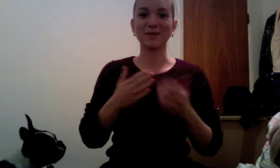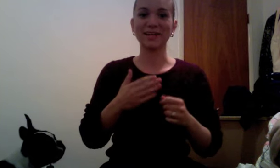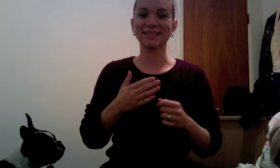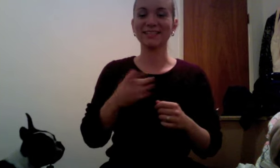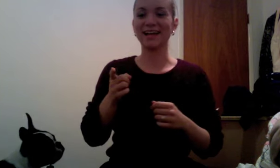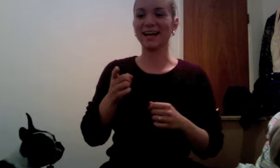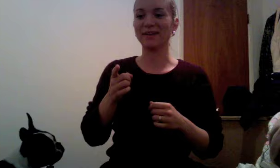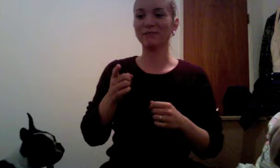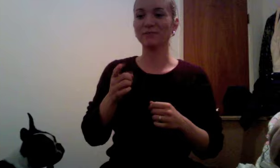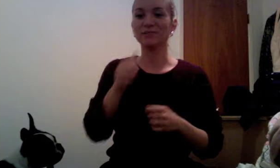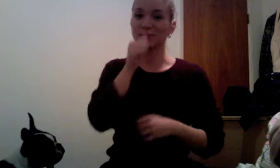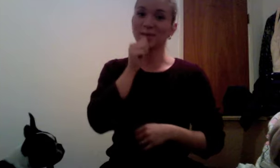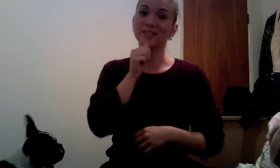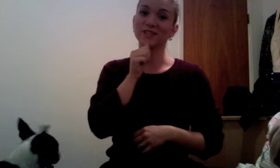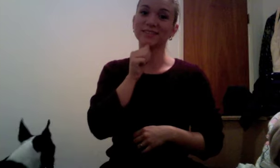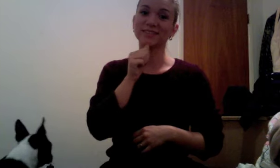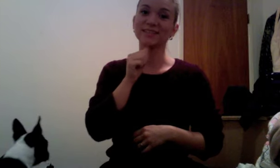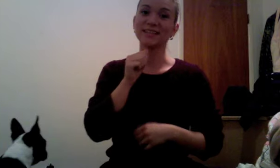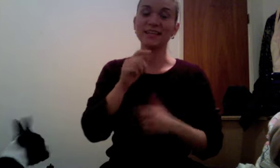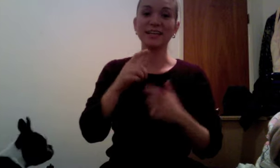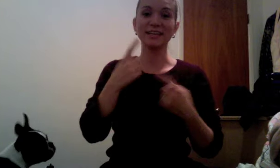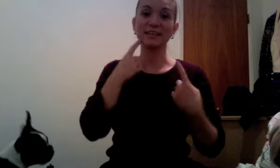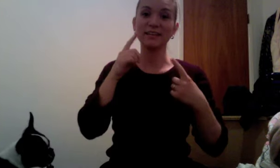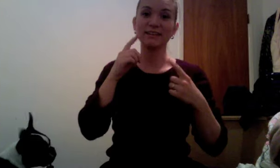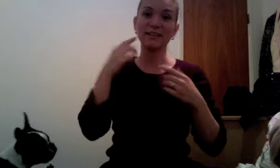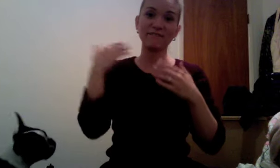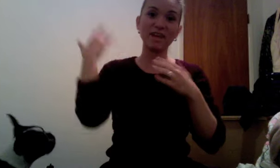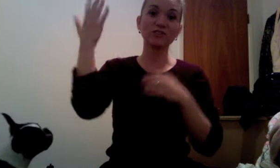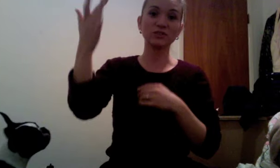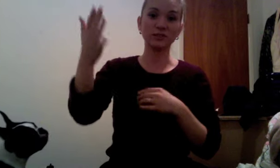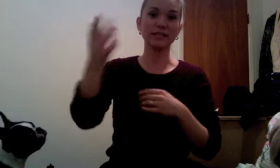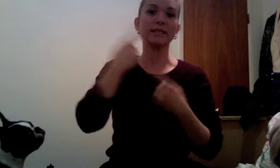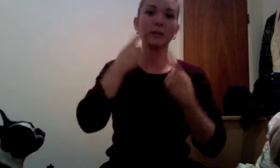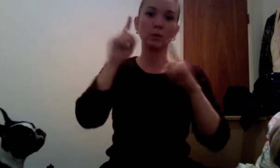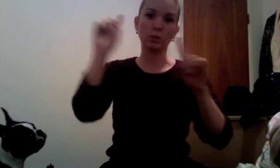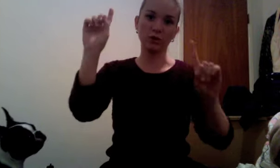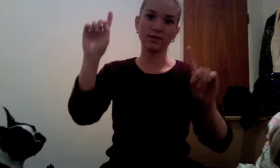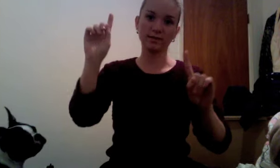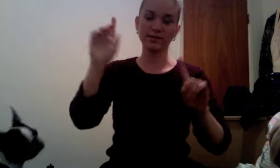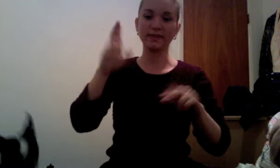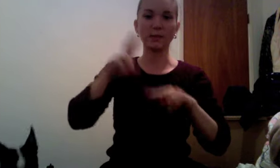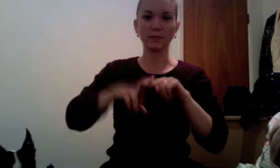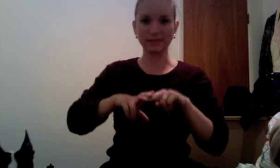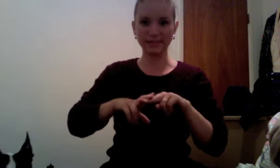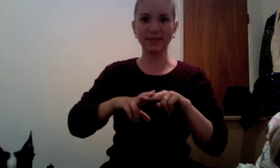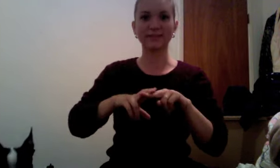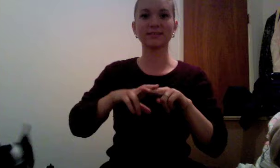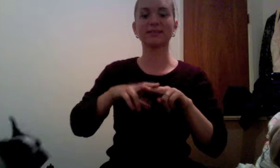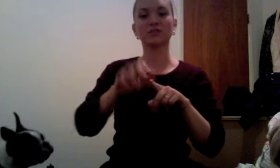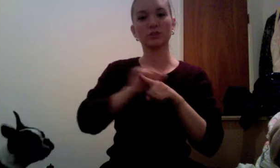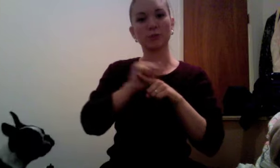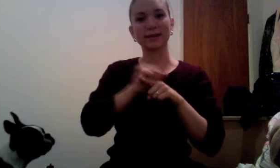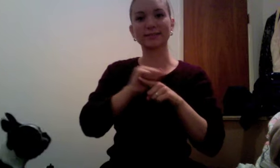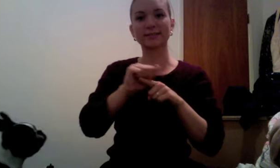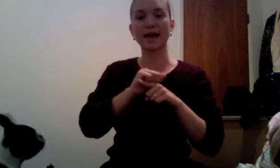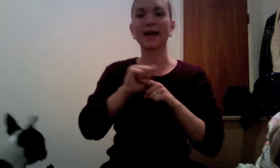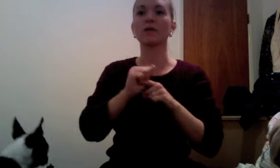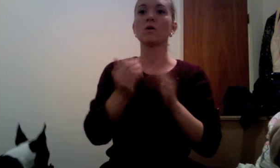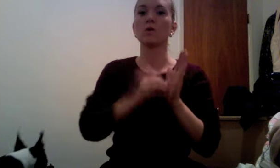Anyways, just patience, and eventually it'll work. They will sit. You just practice that over